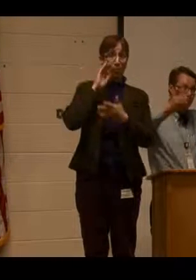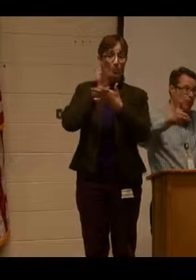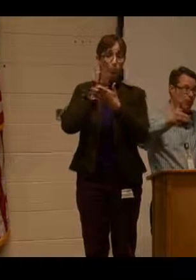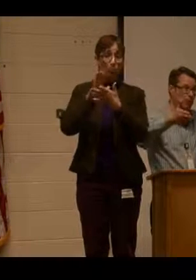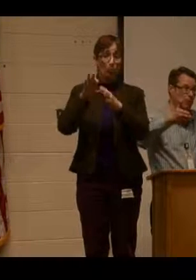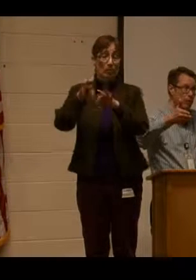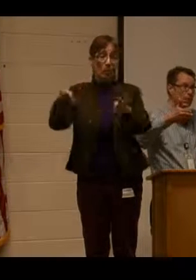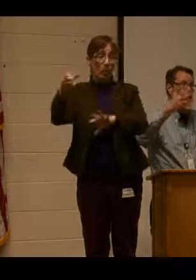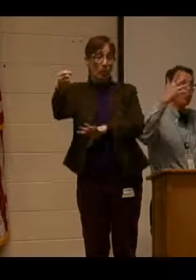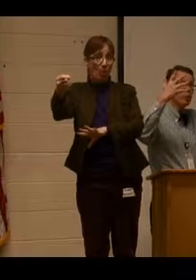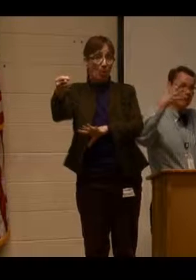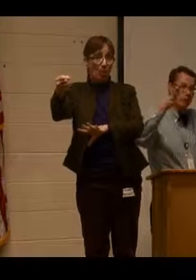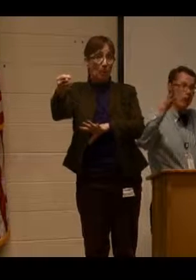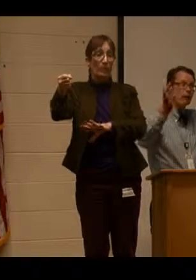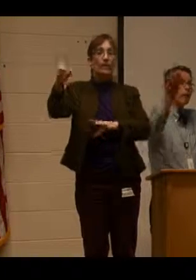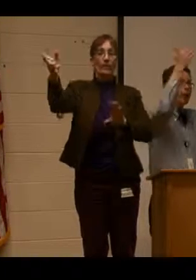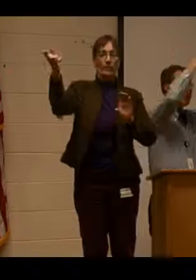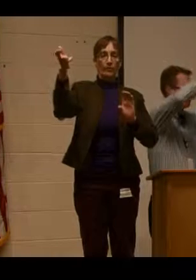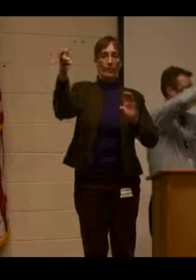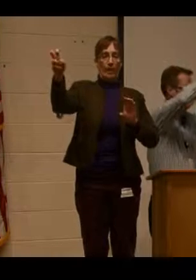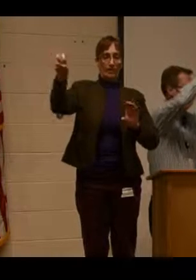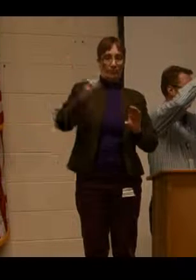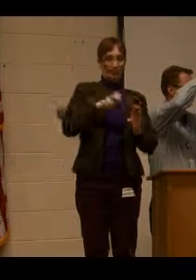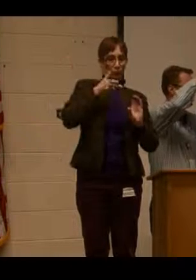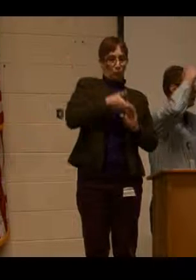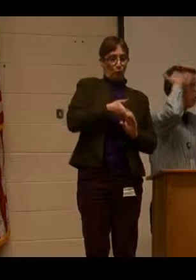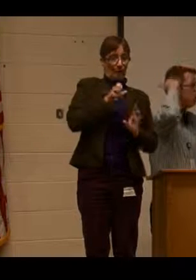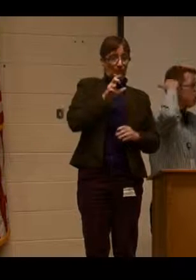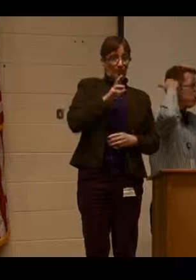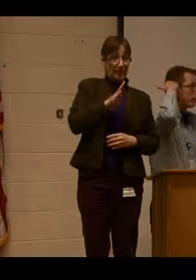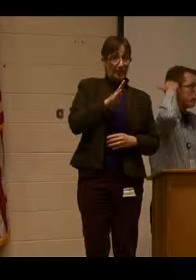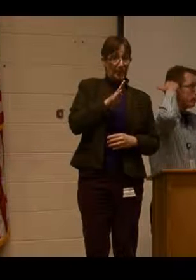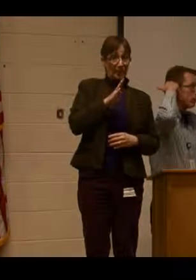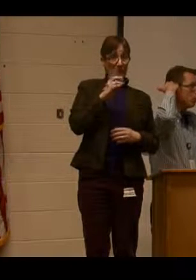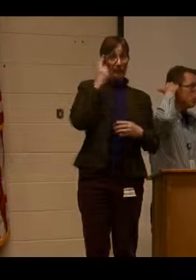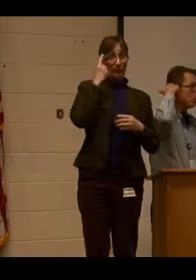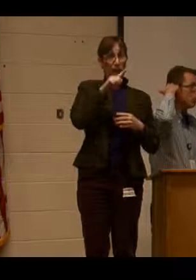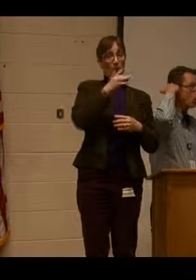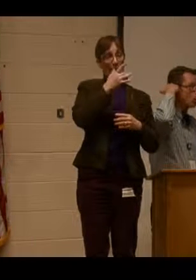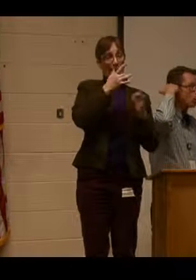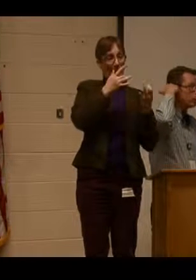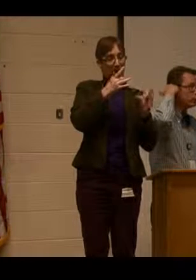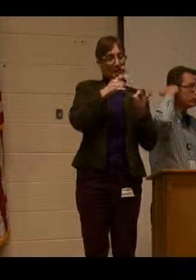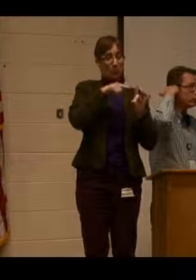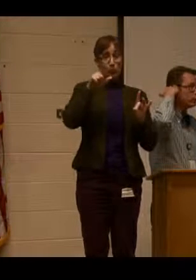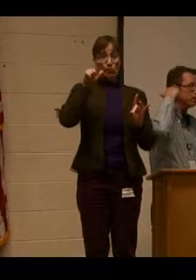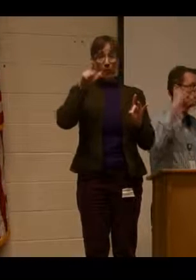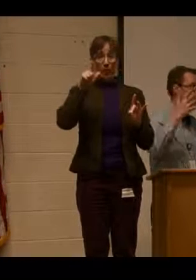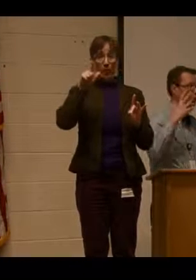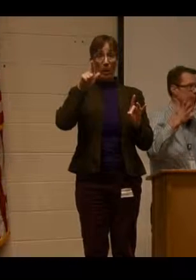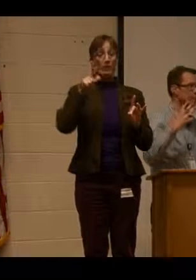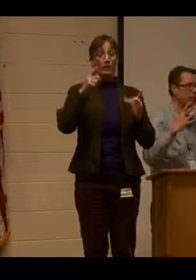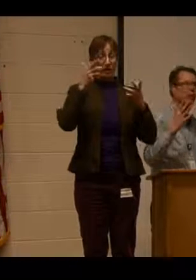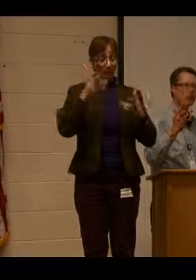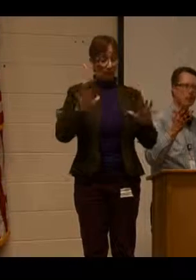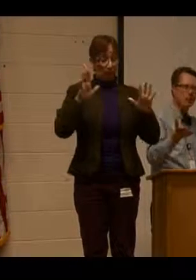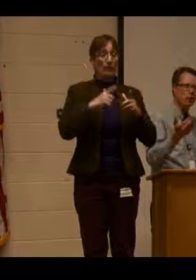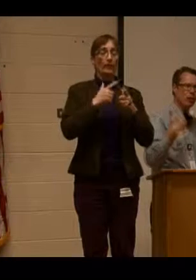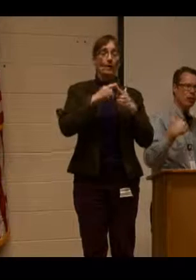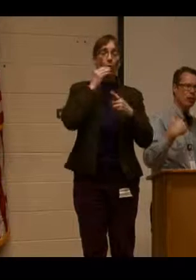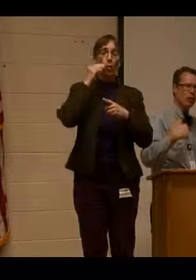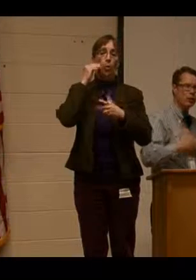done, they request their diploma from their home school district. So it could be similar for CSDB